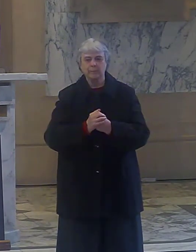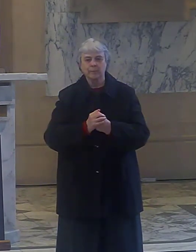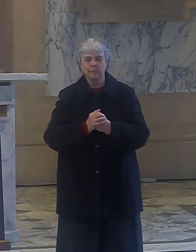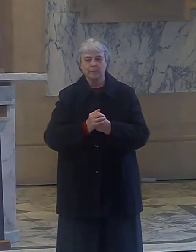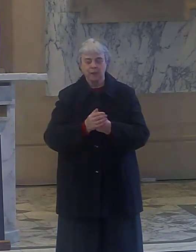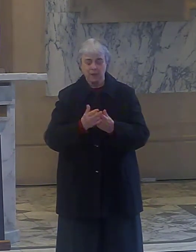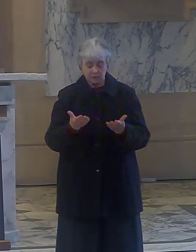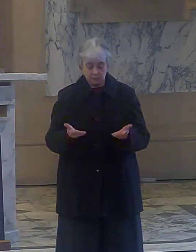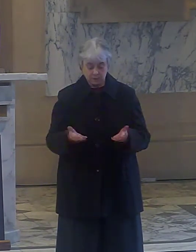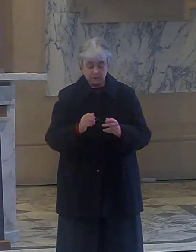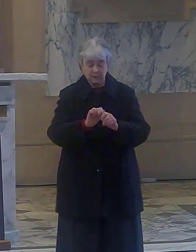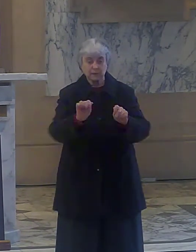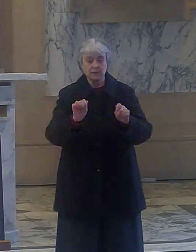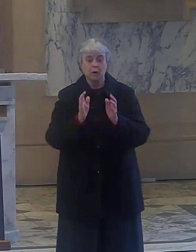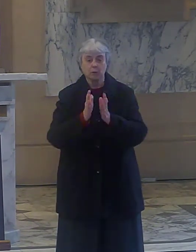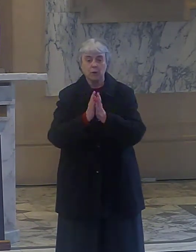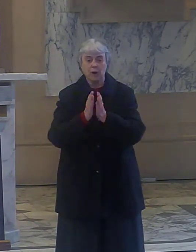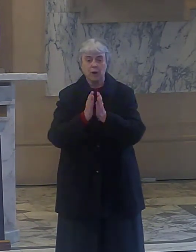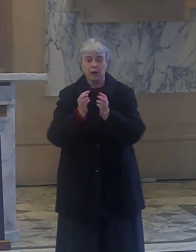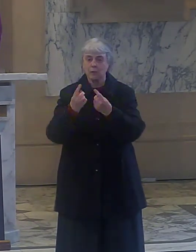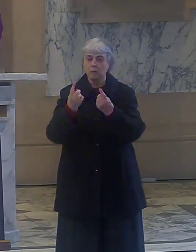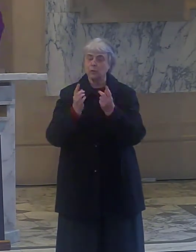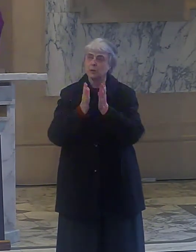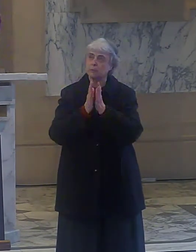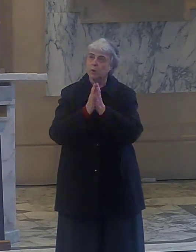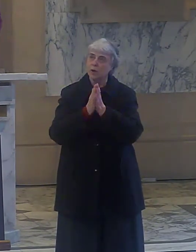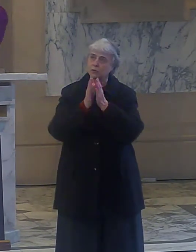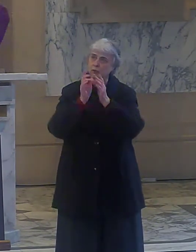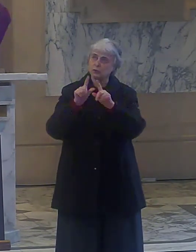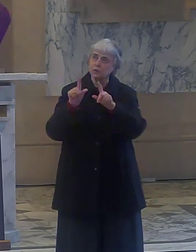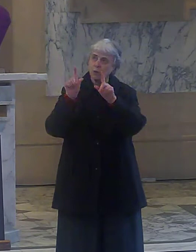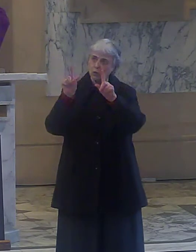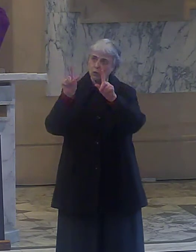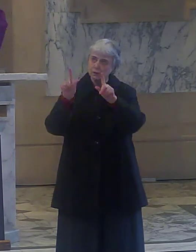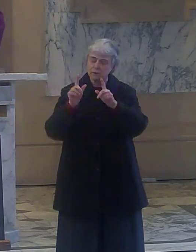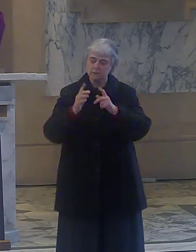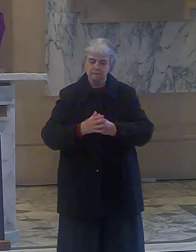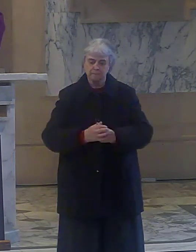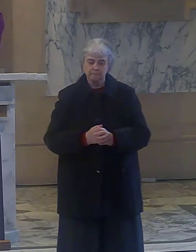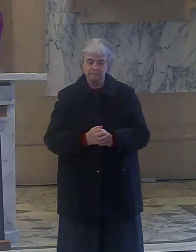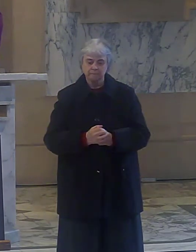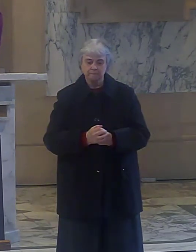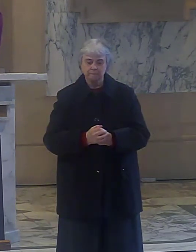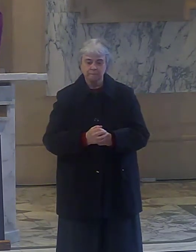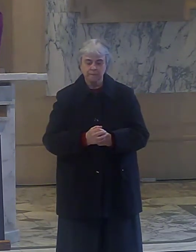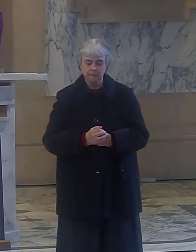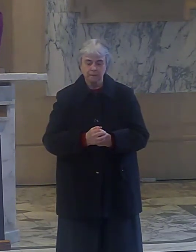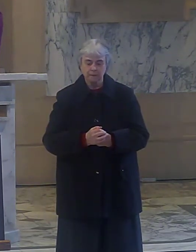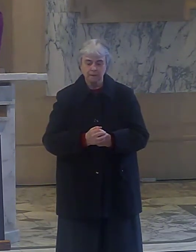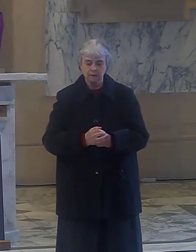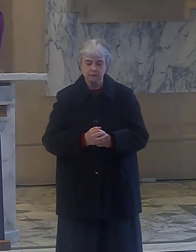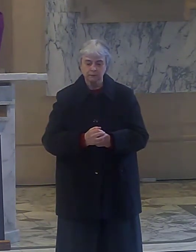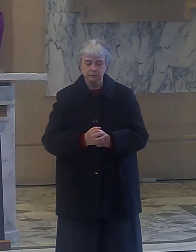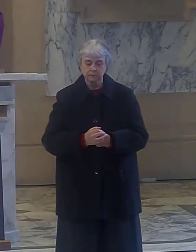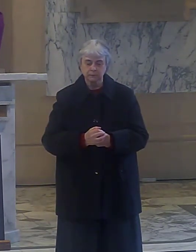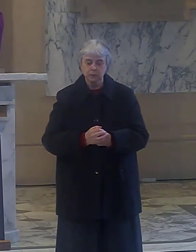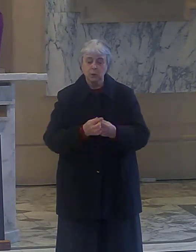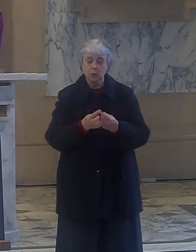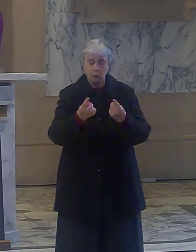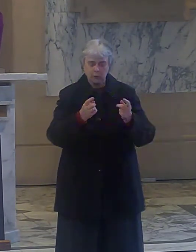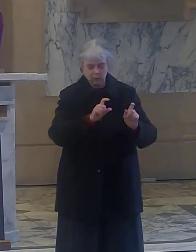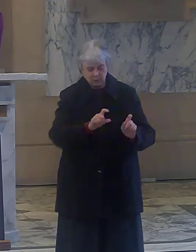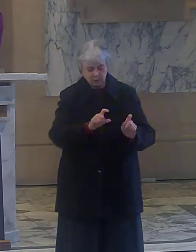this is our prayer we pray to the lord we continue to